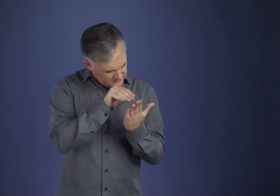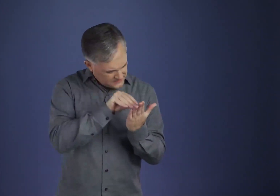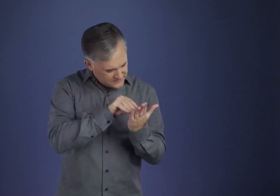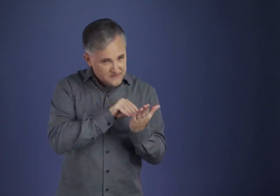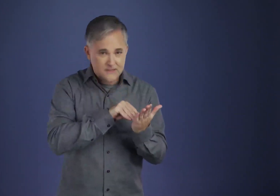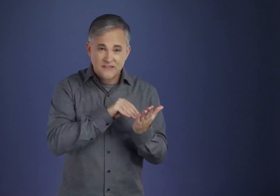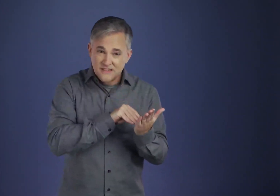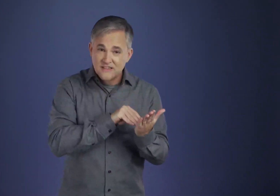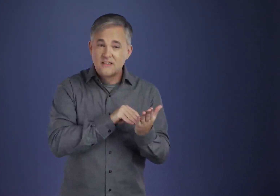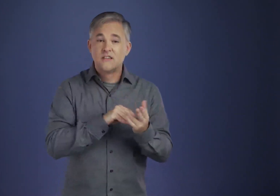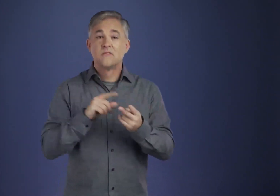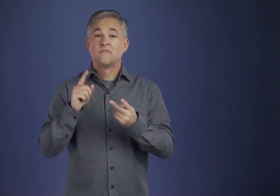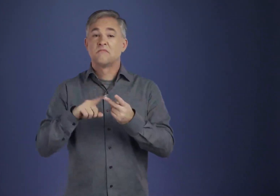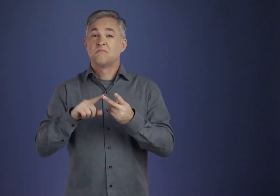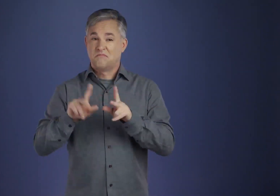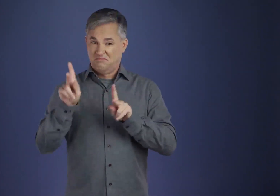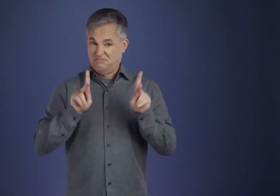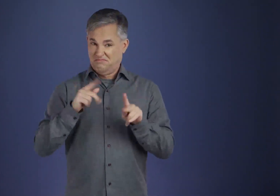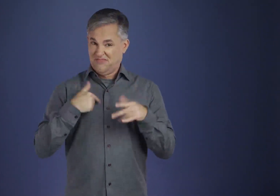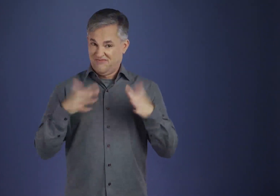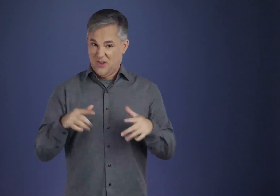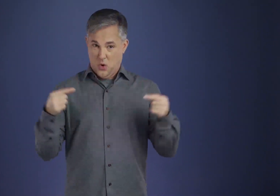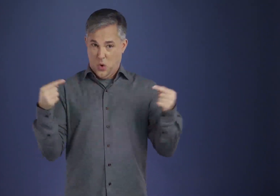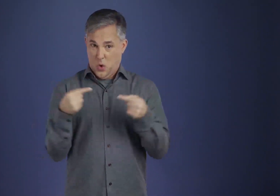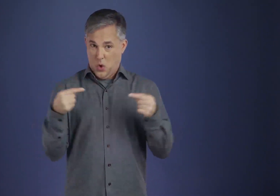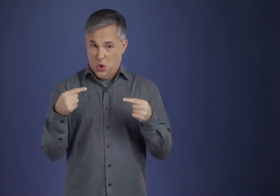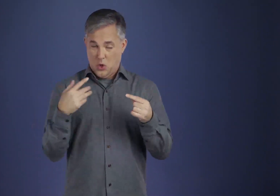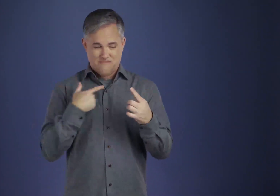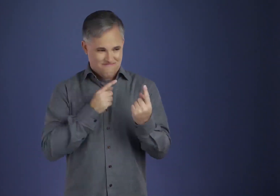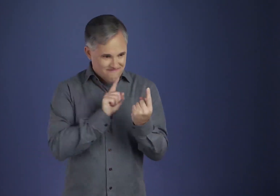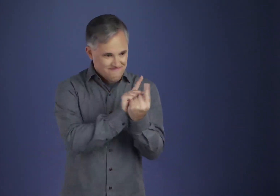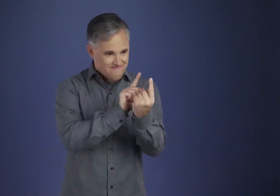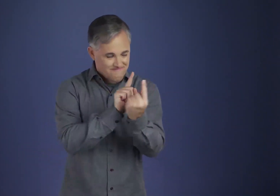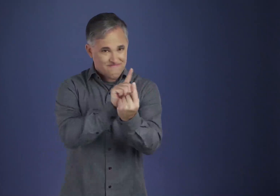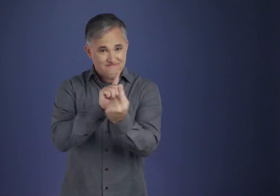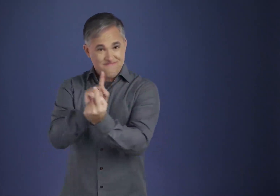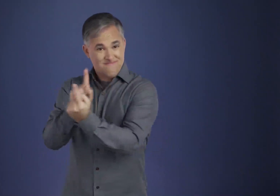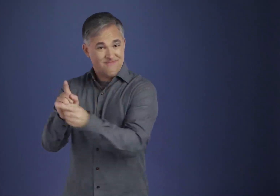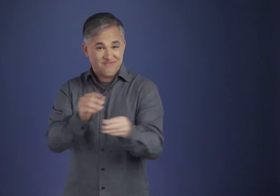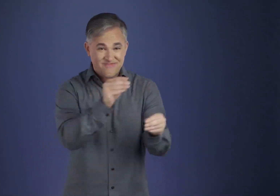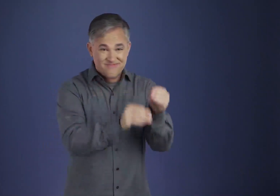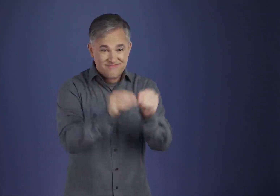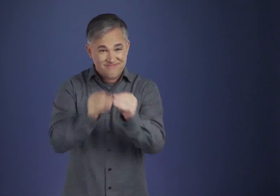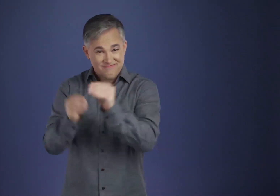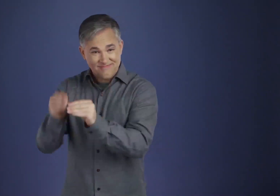or freely given to any other human being without any demand for reward.